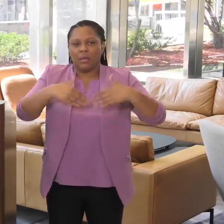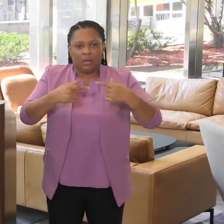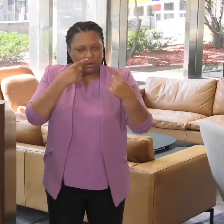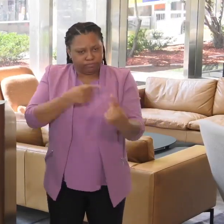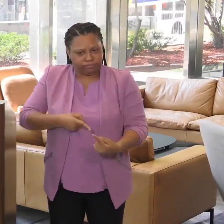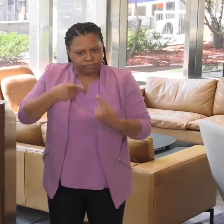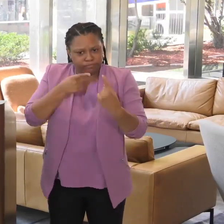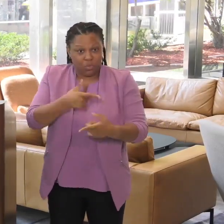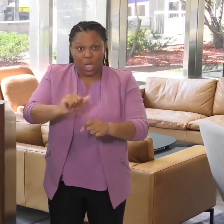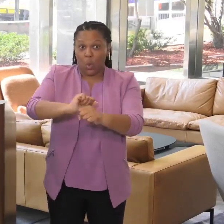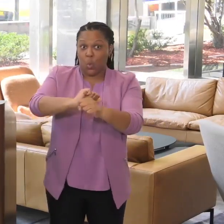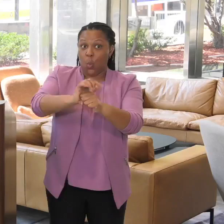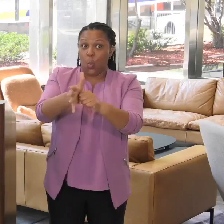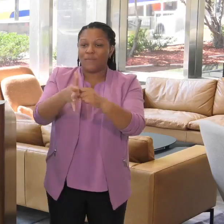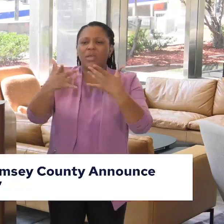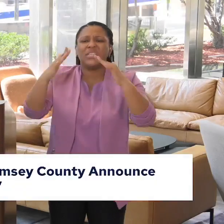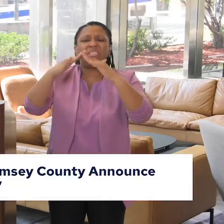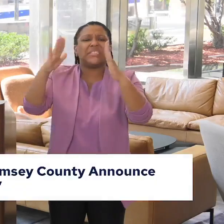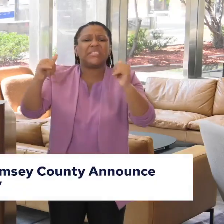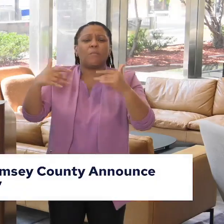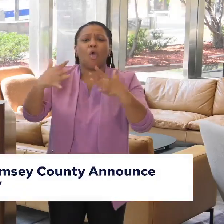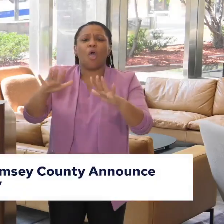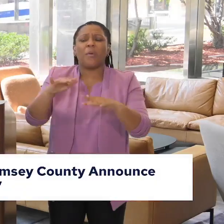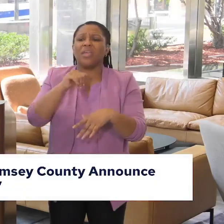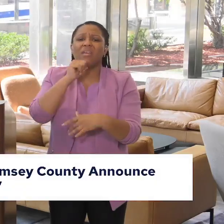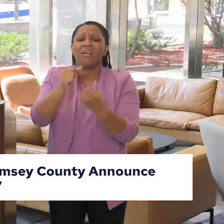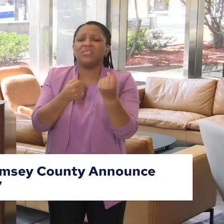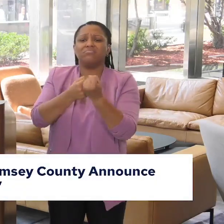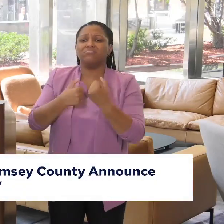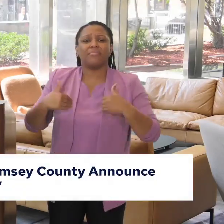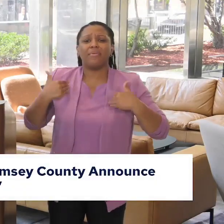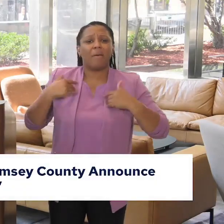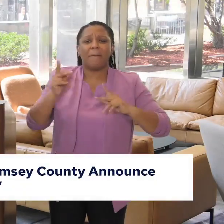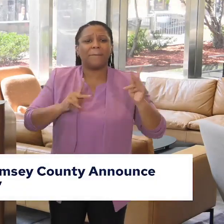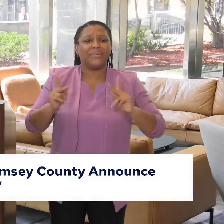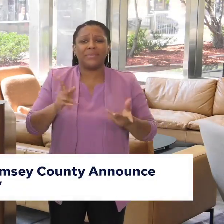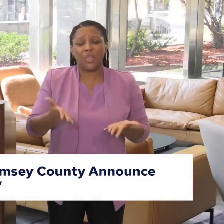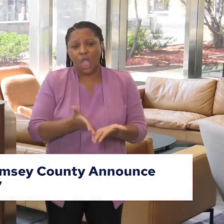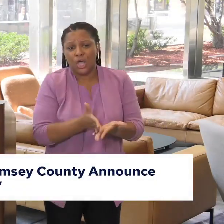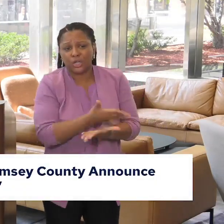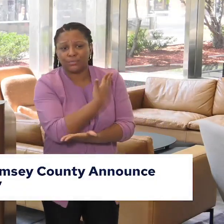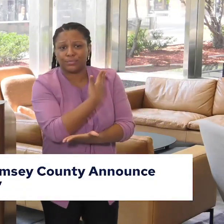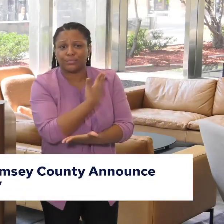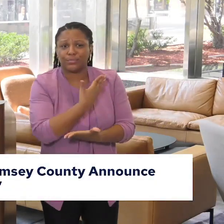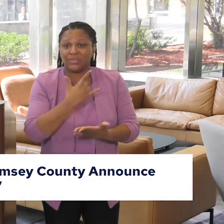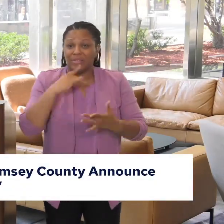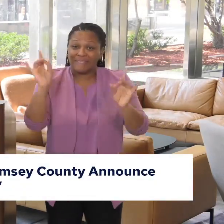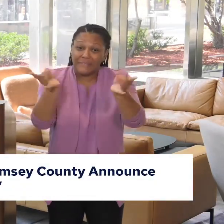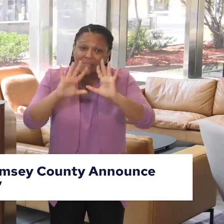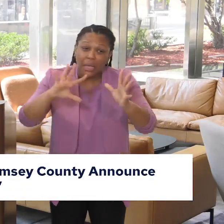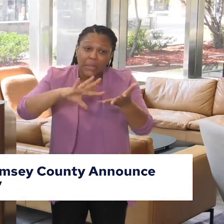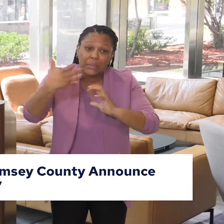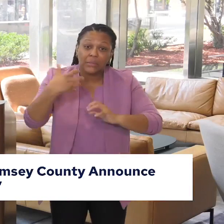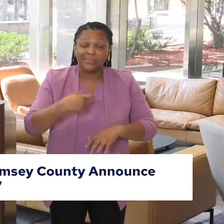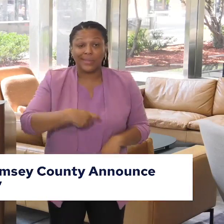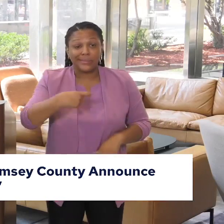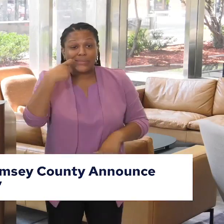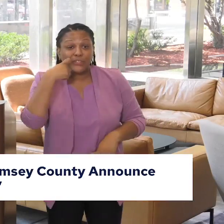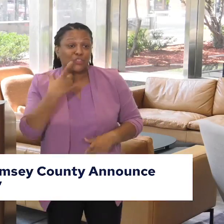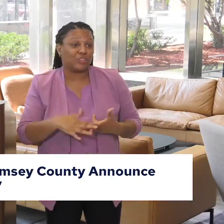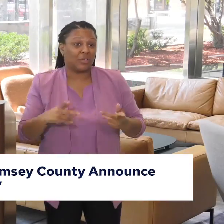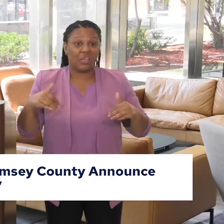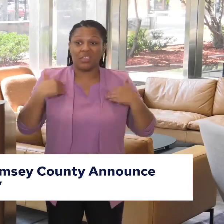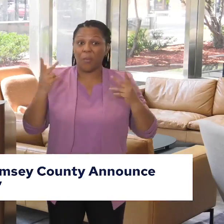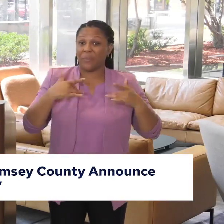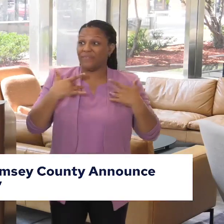were already failing young people and causing the root cause of issues like violence, miseducation, addiction, and young people were not getting the investment